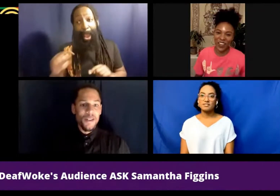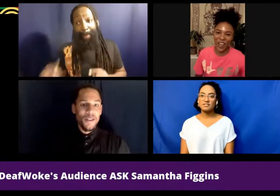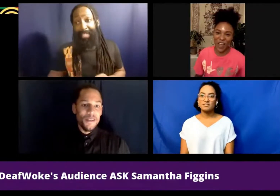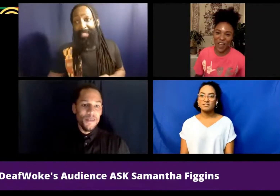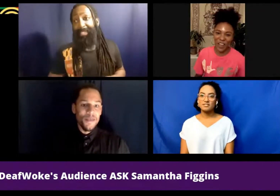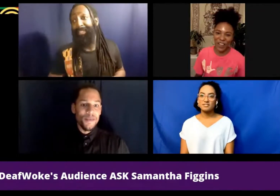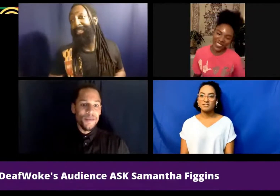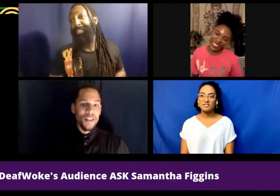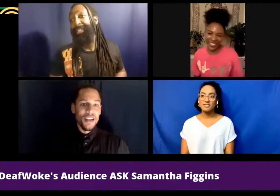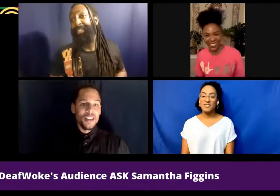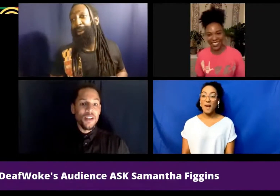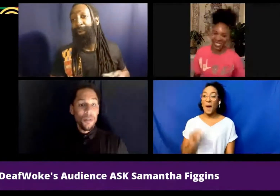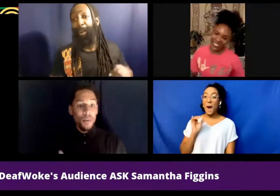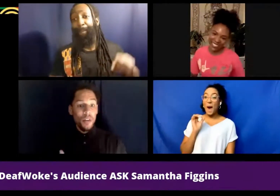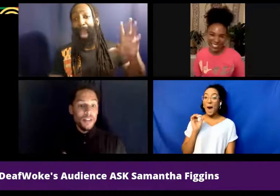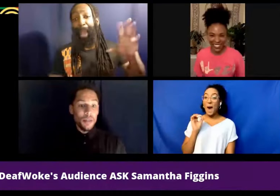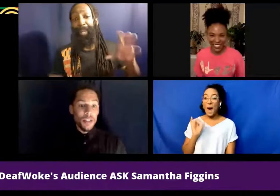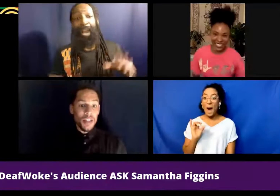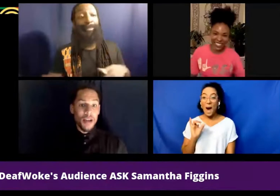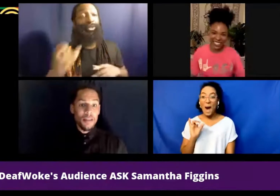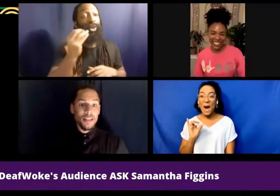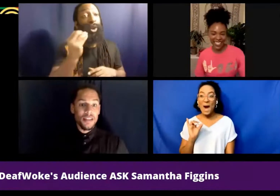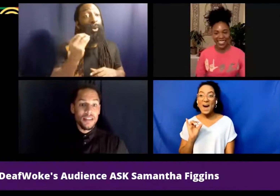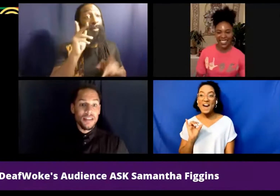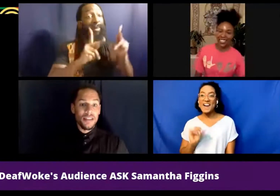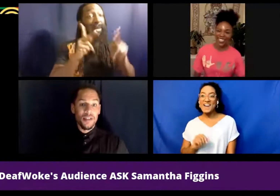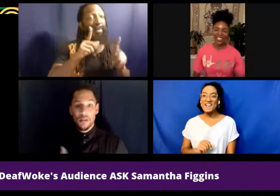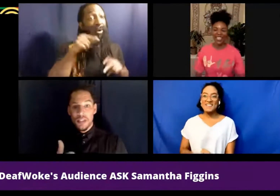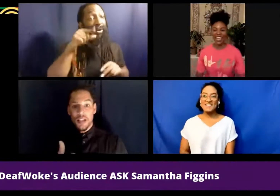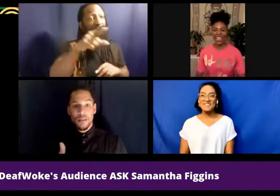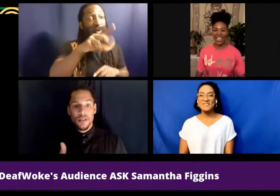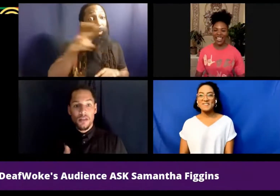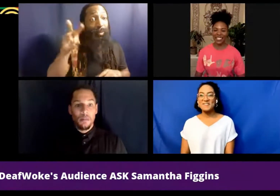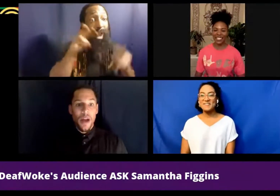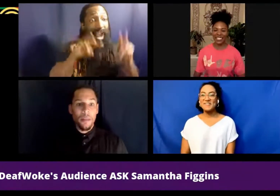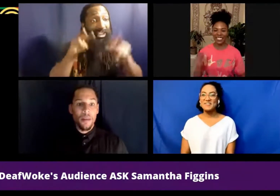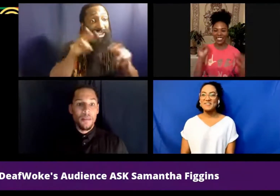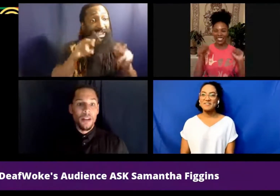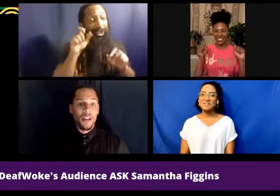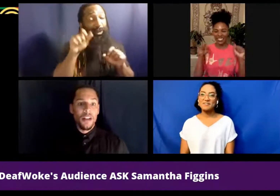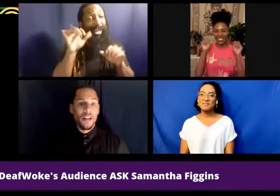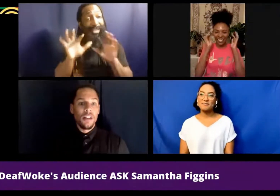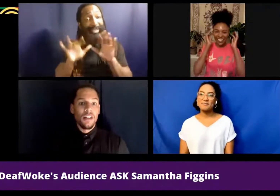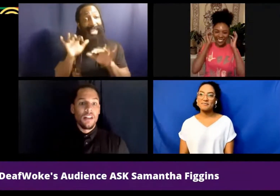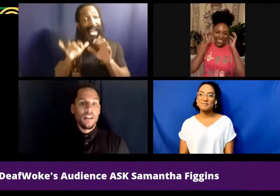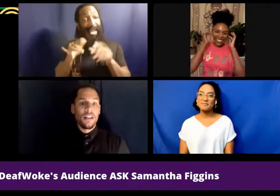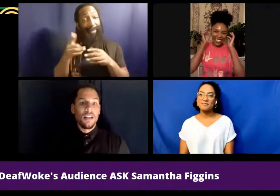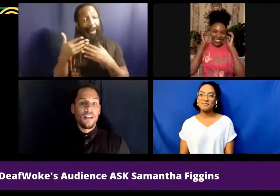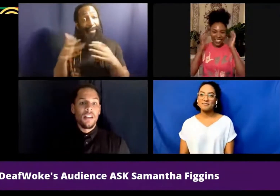Woke. So I'm gonna read some of these comments. So some of these comments are gonna pop up.